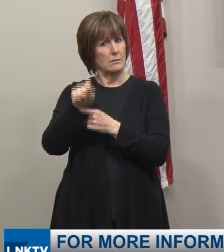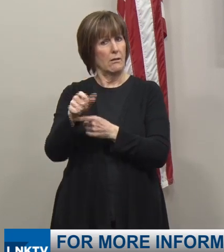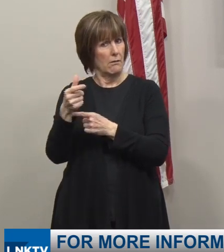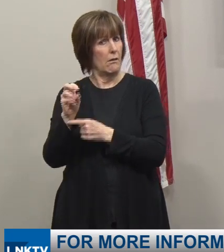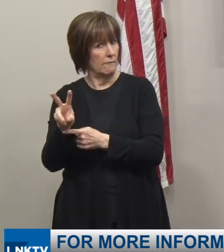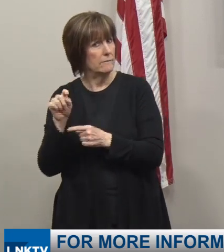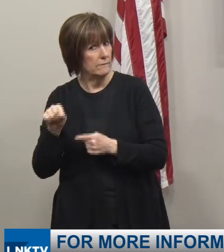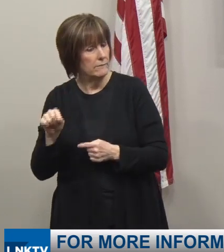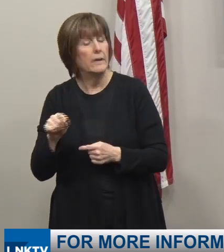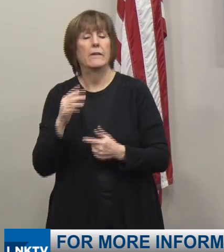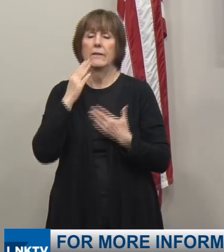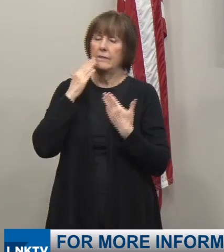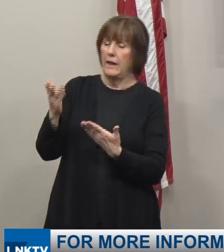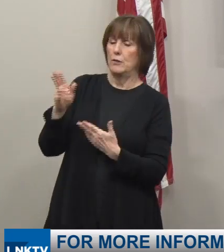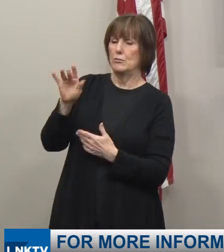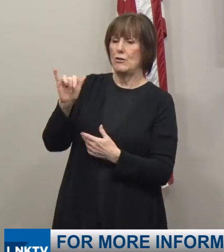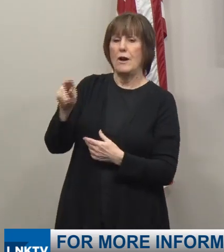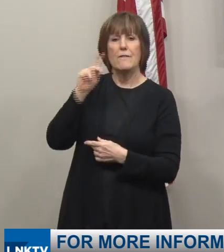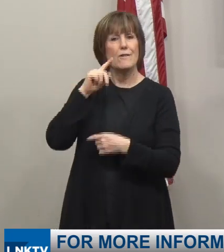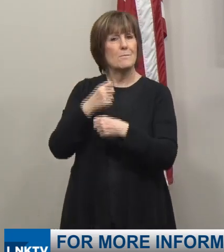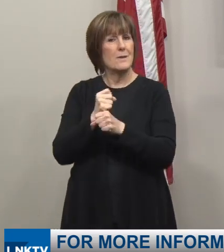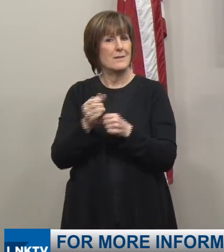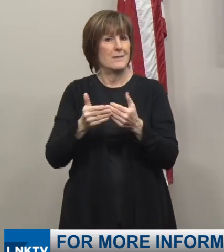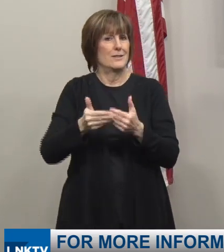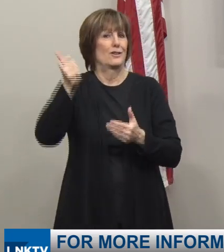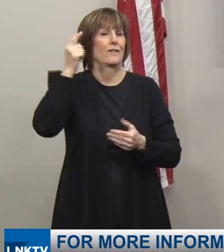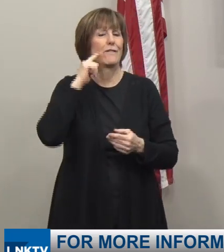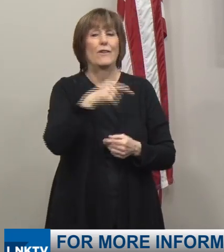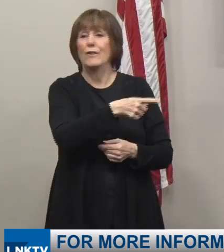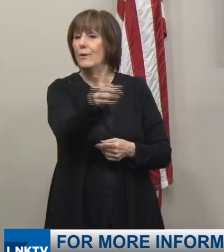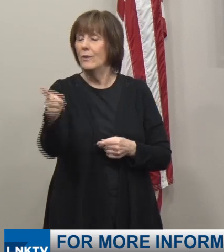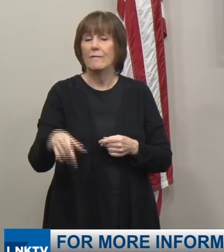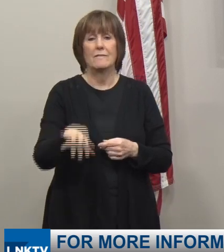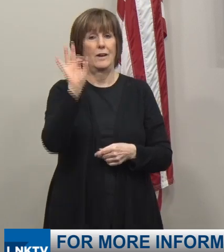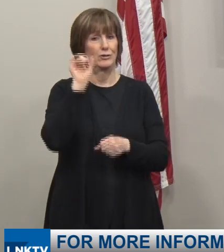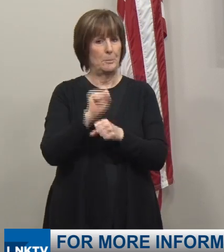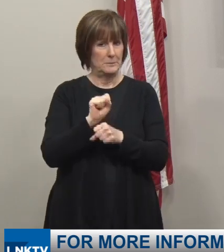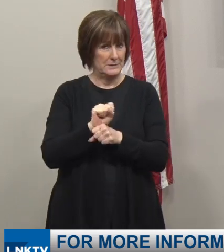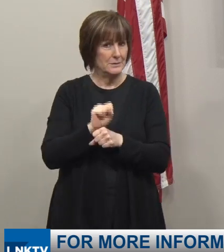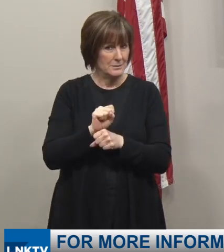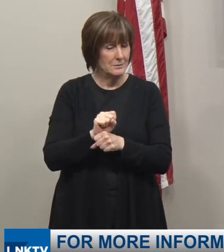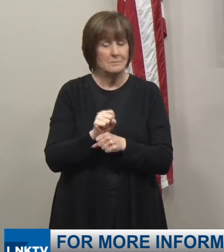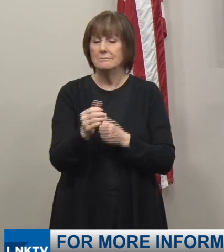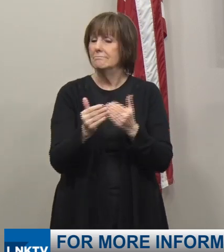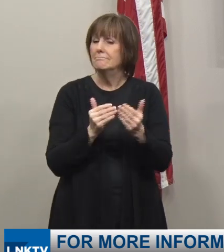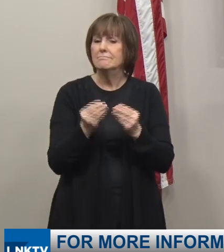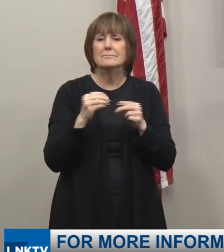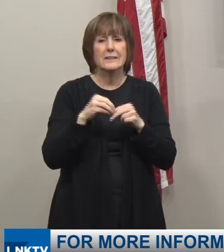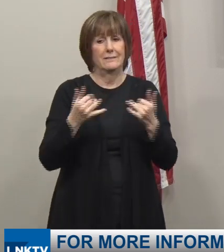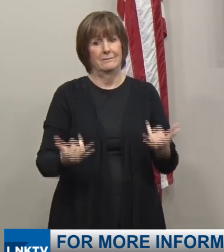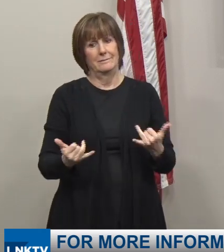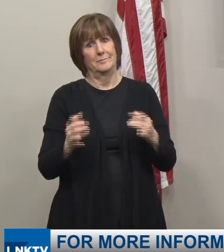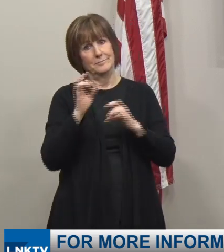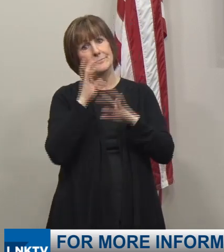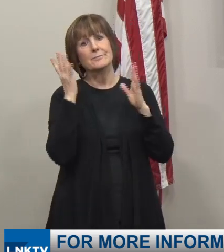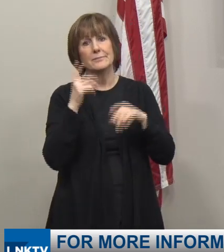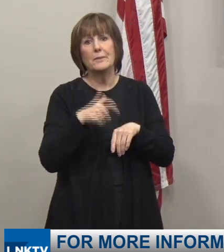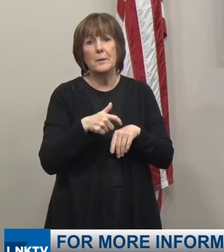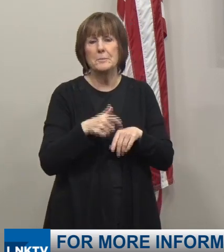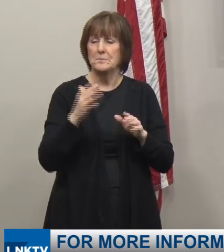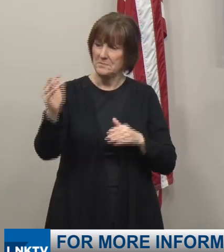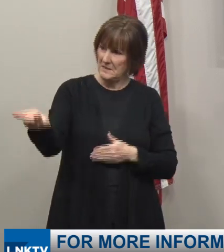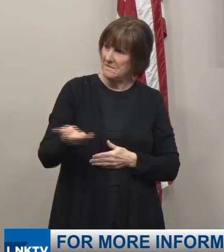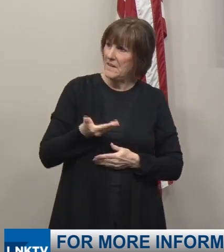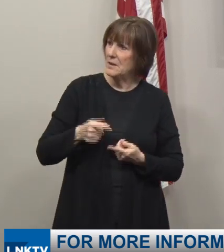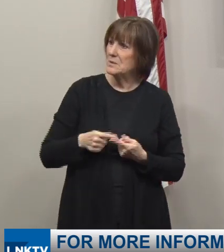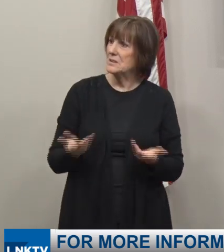neworks.nebraska.gov. We want to thank Brian for making it easier for Lincoln residents to find employment opportunities, even in this tumultuous time. And with that, I'd like to